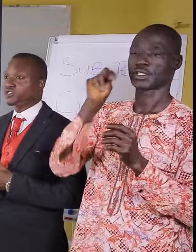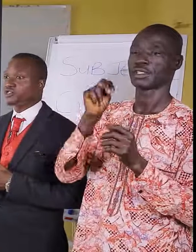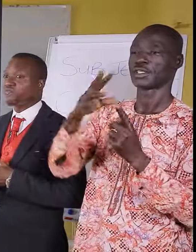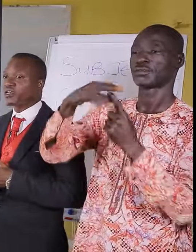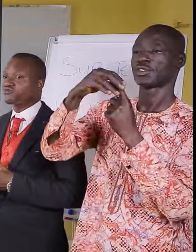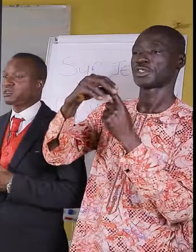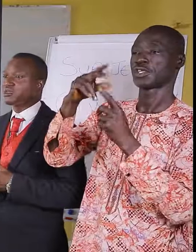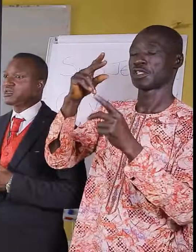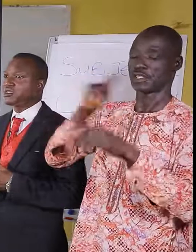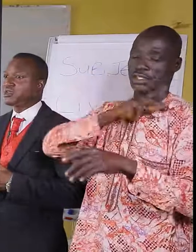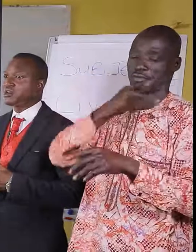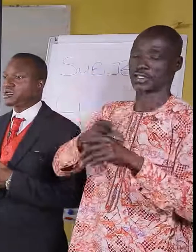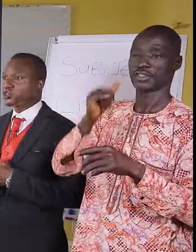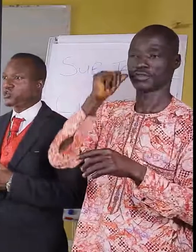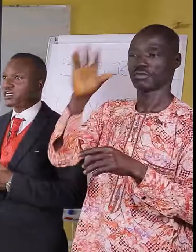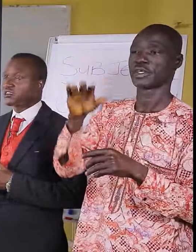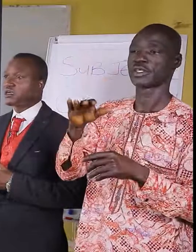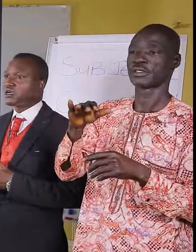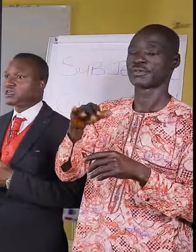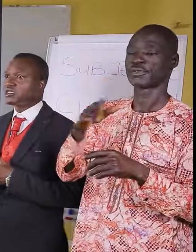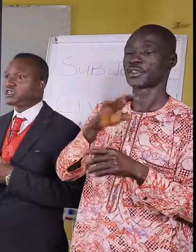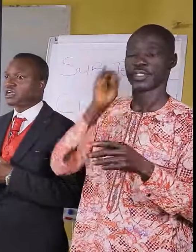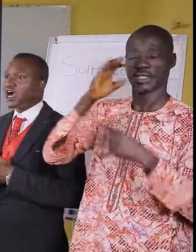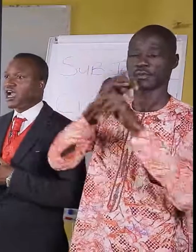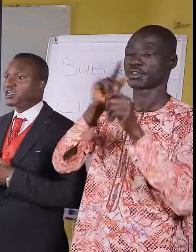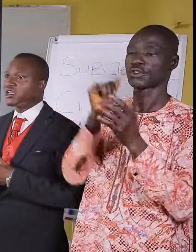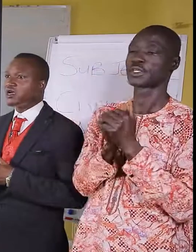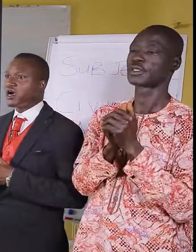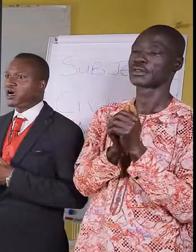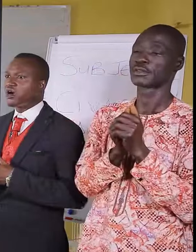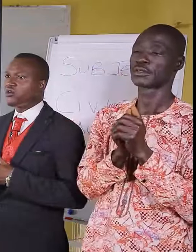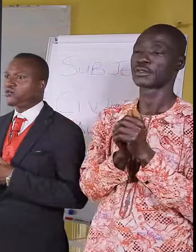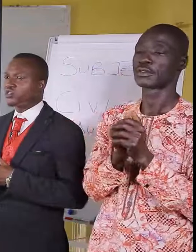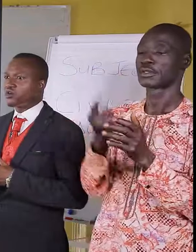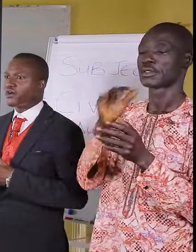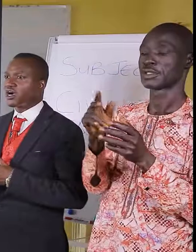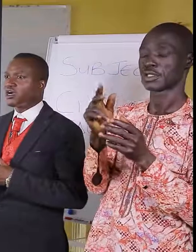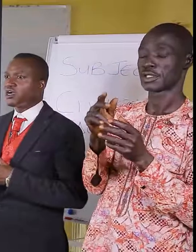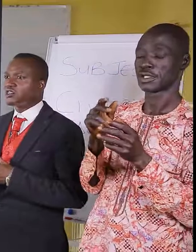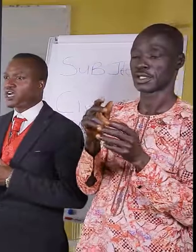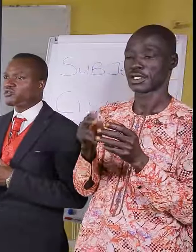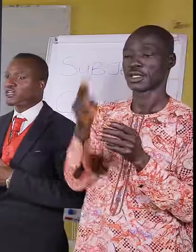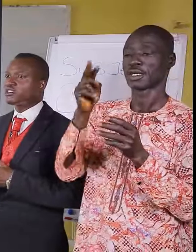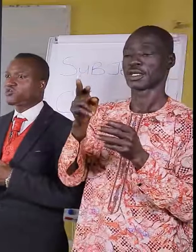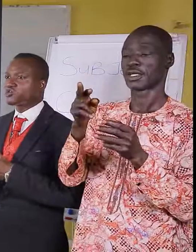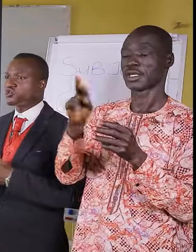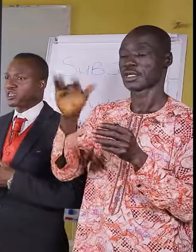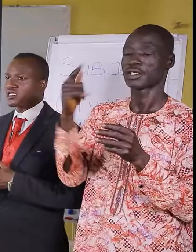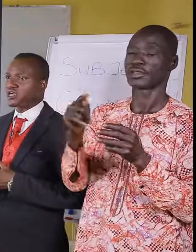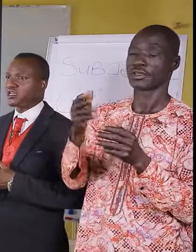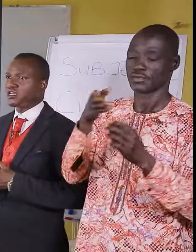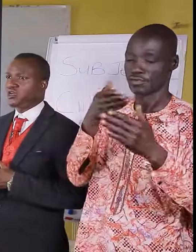nursing mothers, pregnant women. He ensured that the high rate of child mortality was